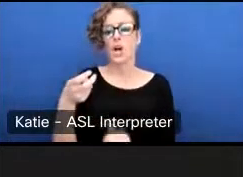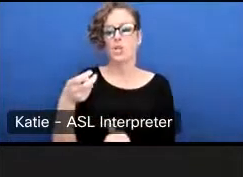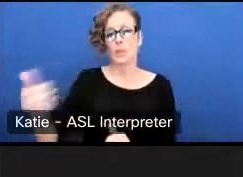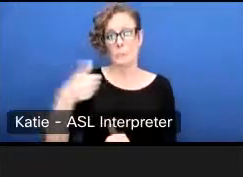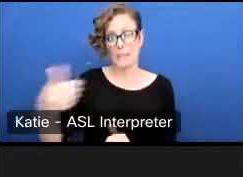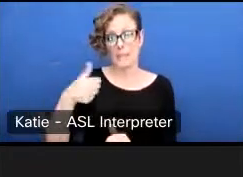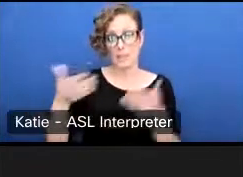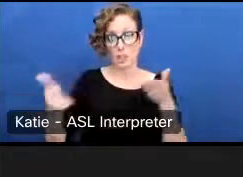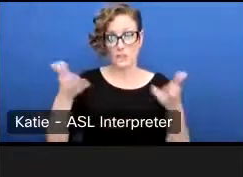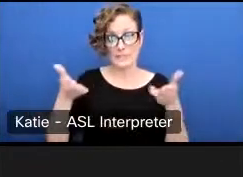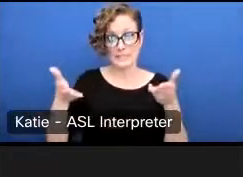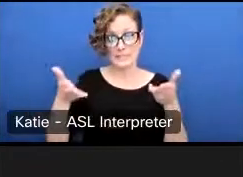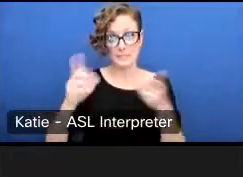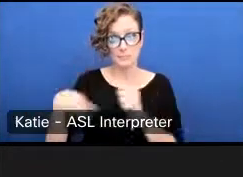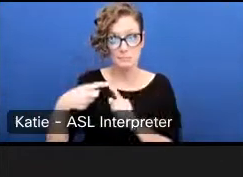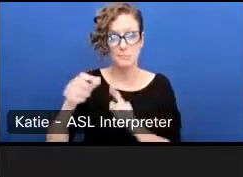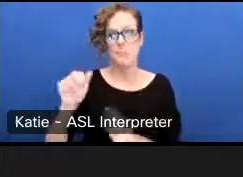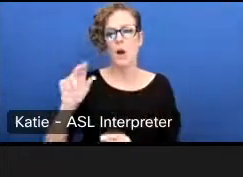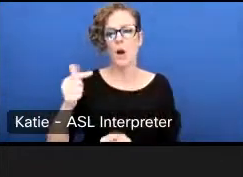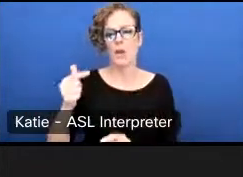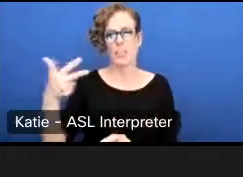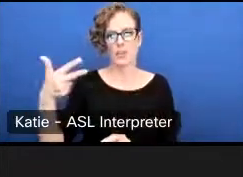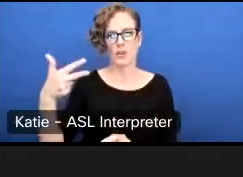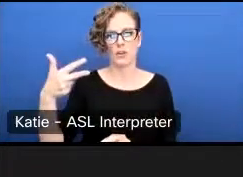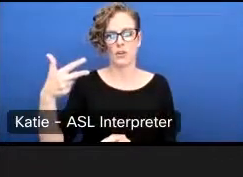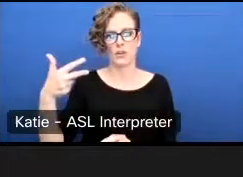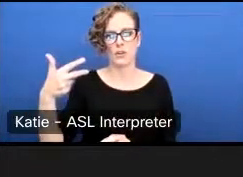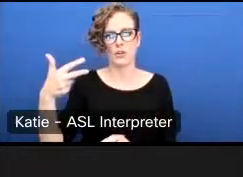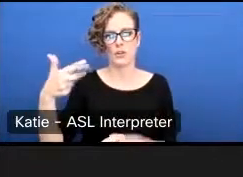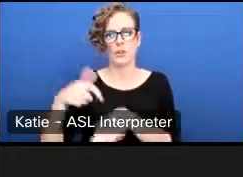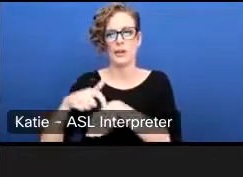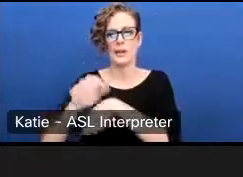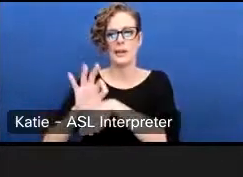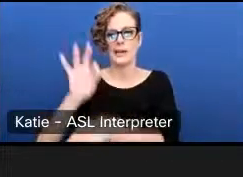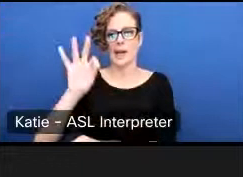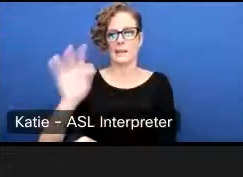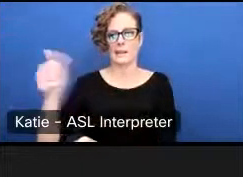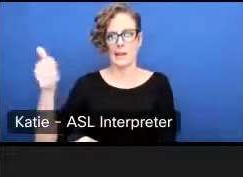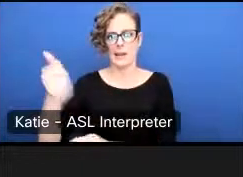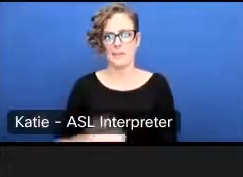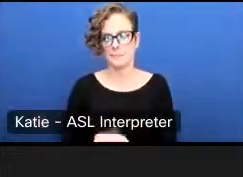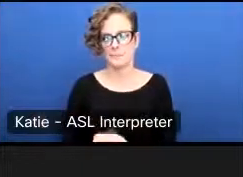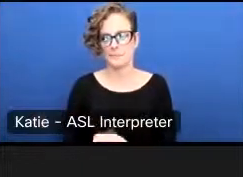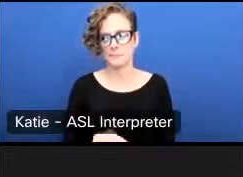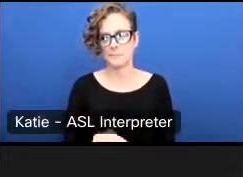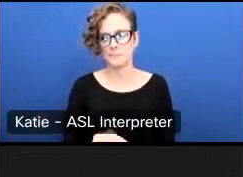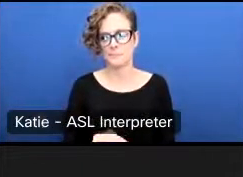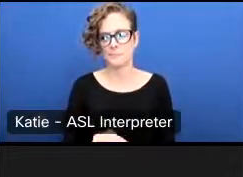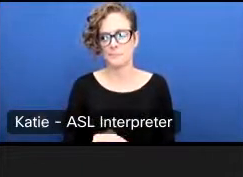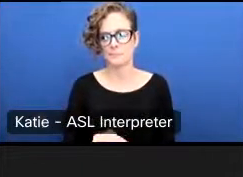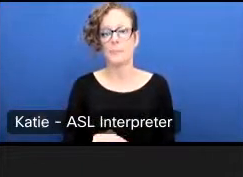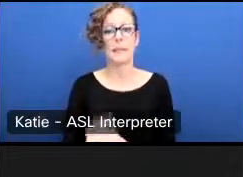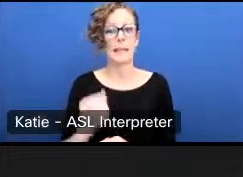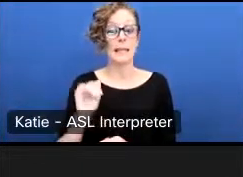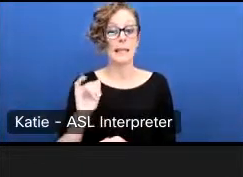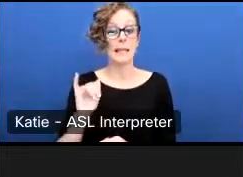transportation services, August 3rd from 9 to 10. And if you don't,